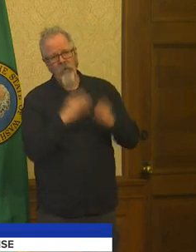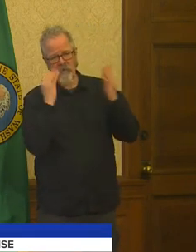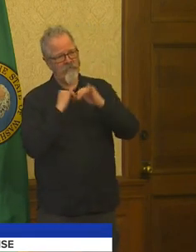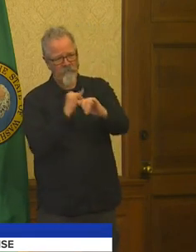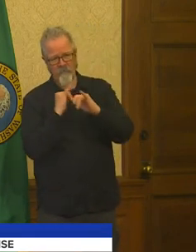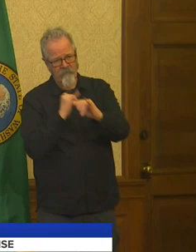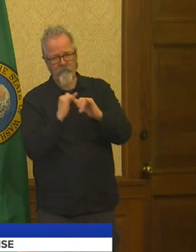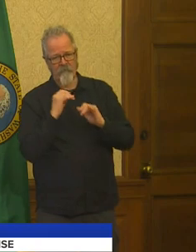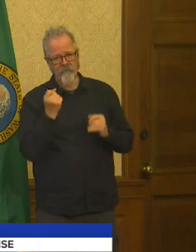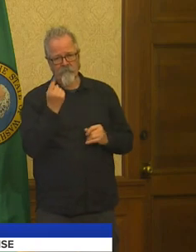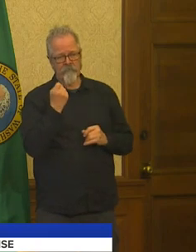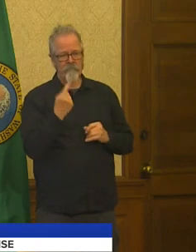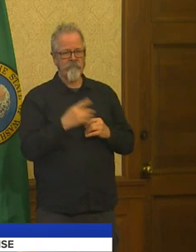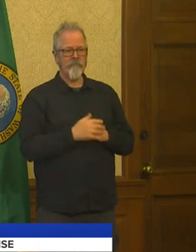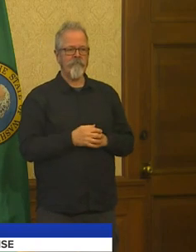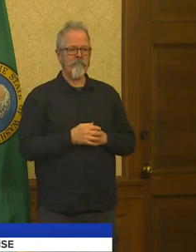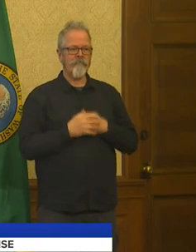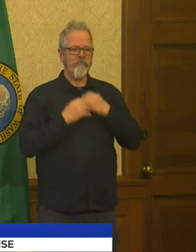you want to take those questions?